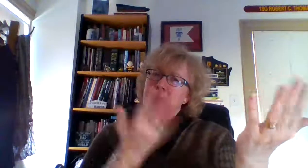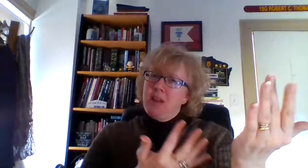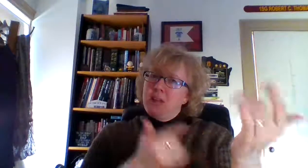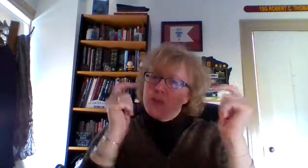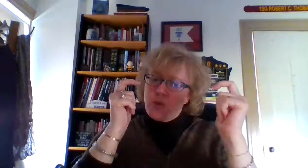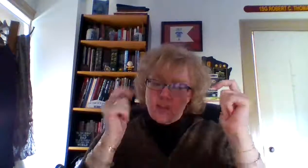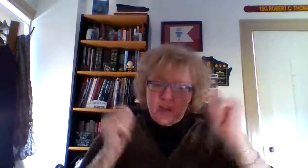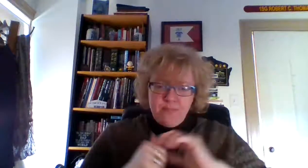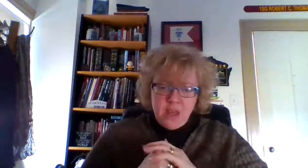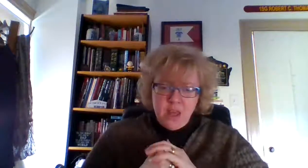a little scrunchy.